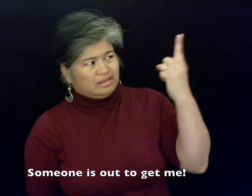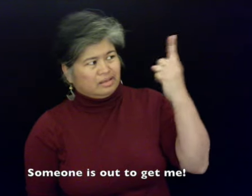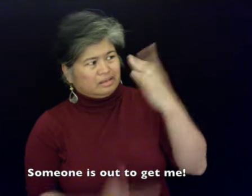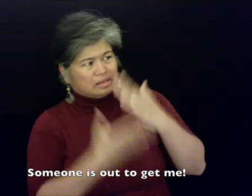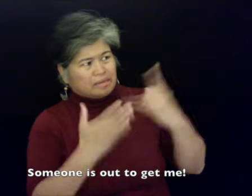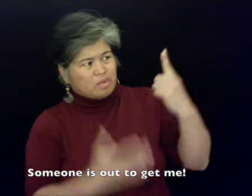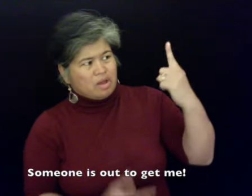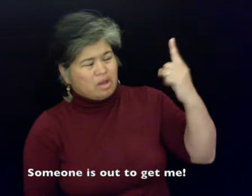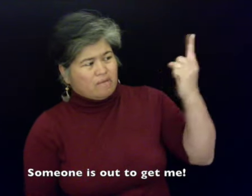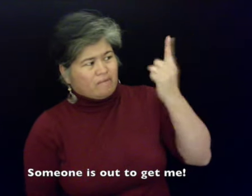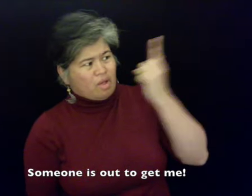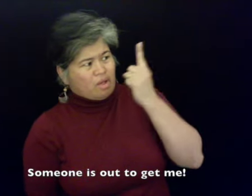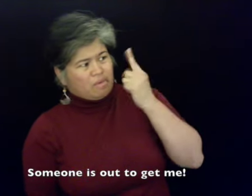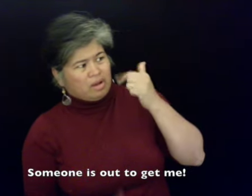Someone is out to get me.